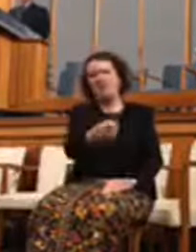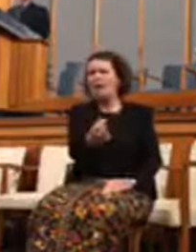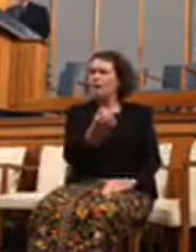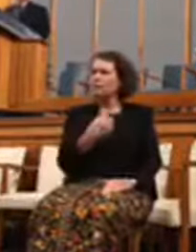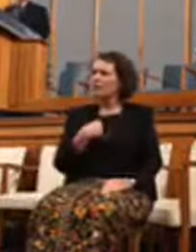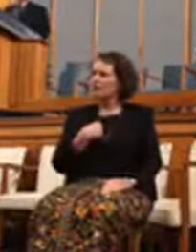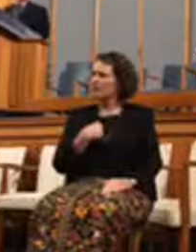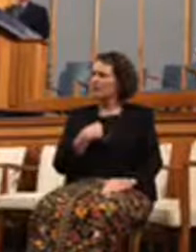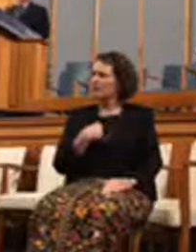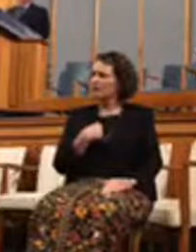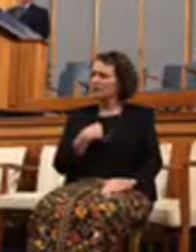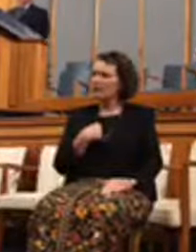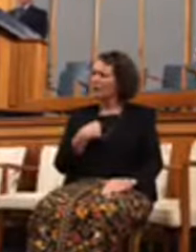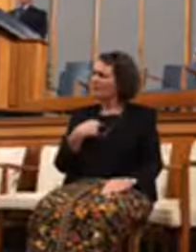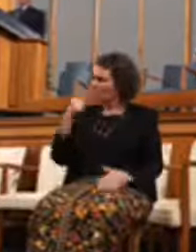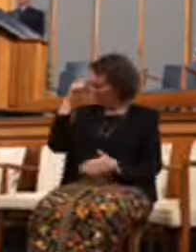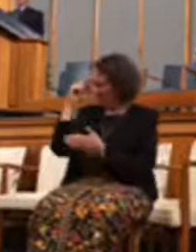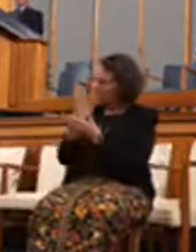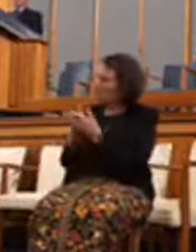Faith is to trust.